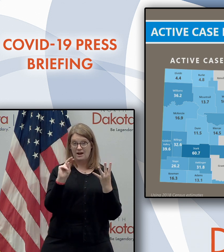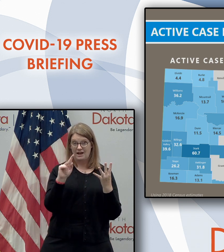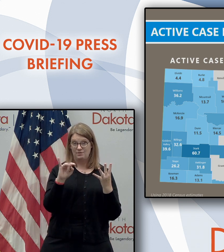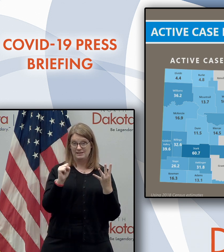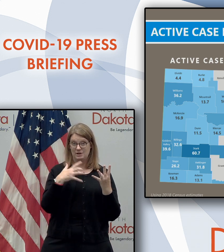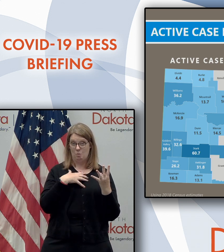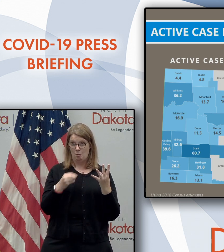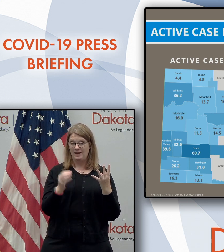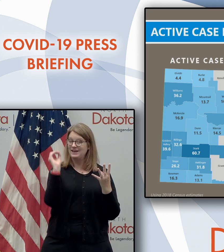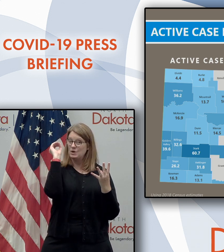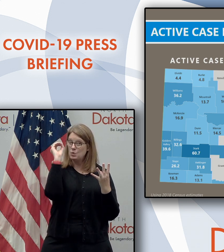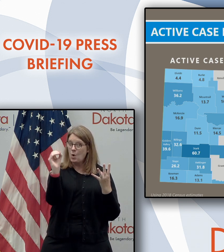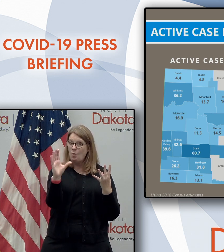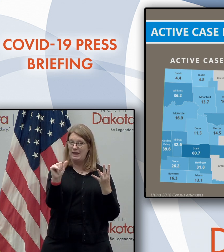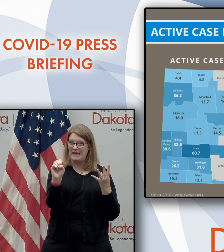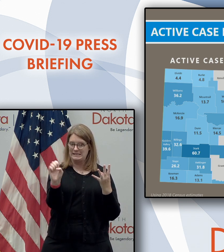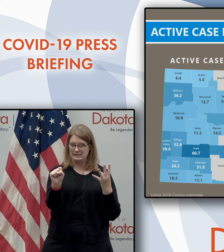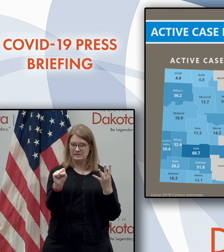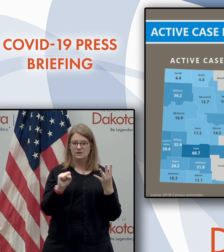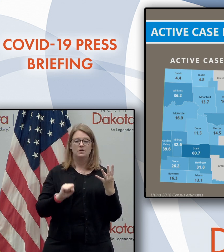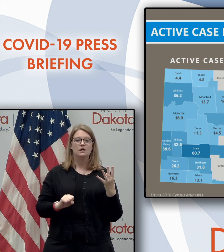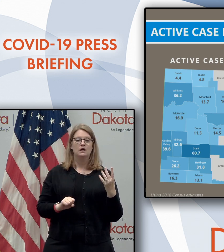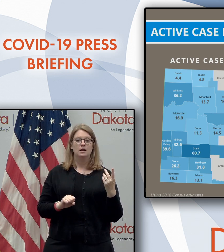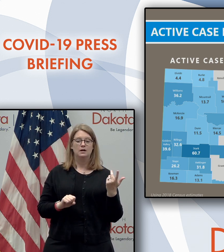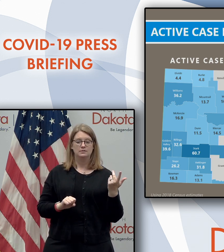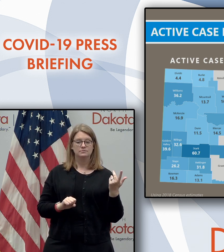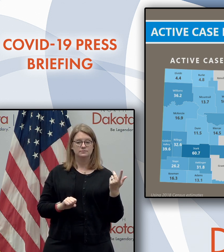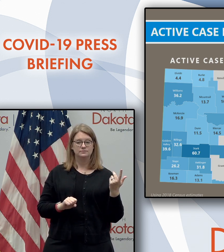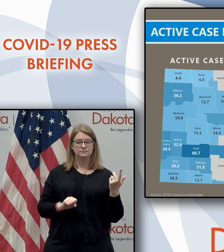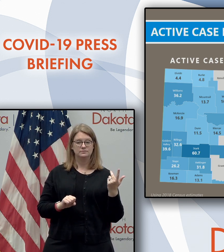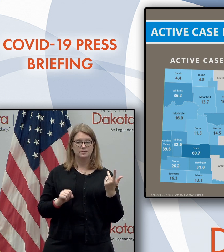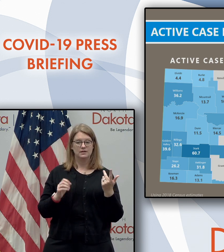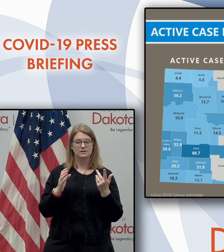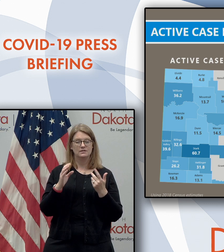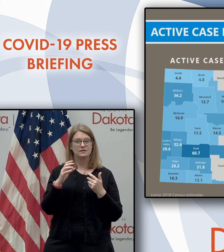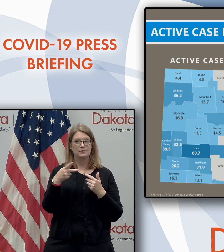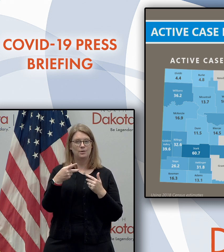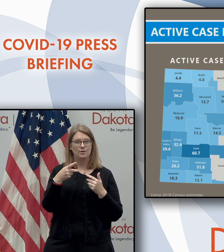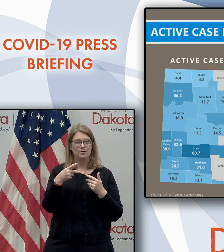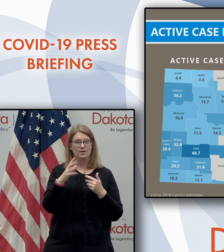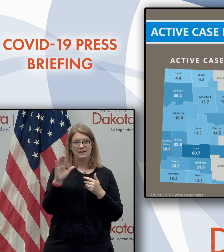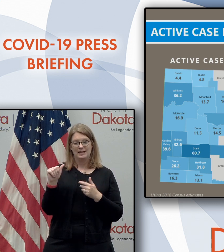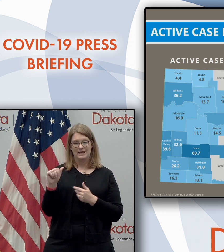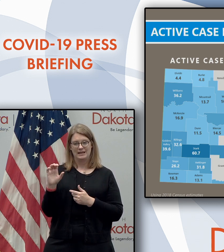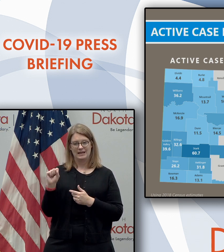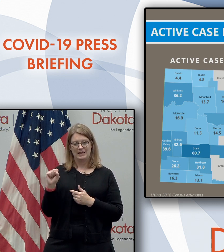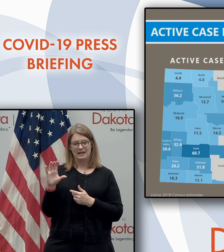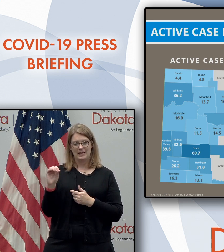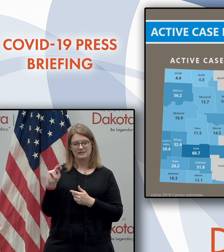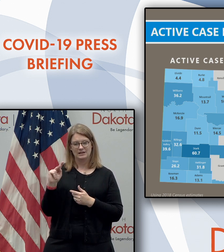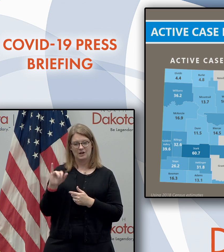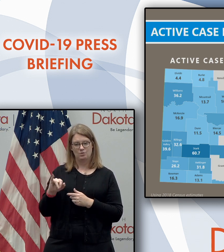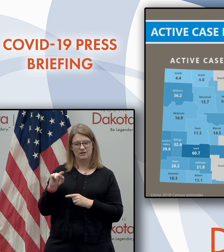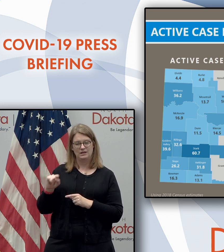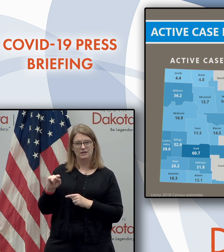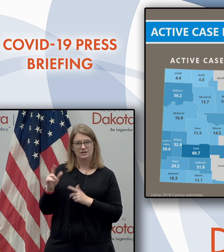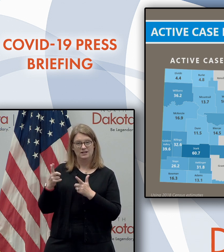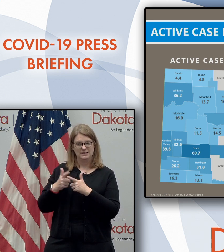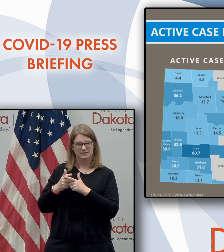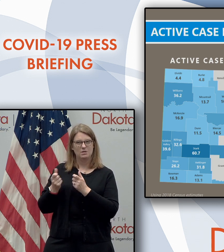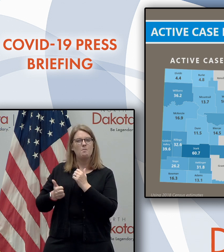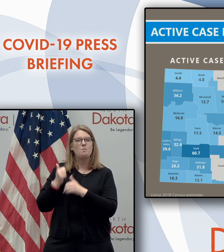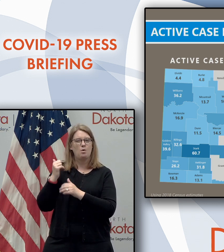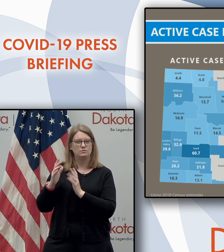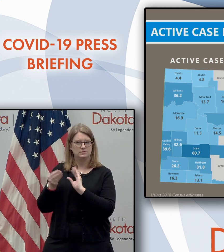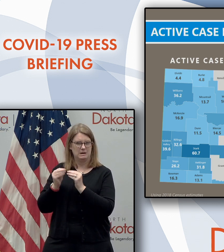cases, but as you can see here, again, because of the population variance, Cass County, with our largest